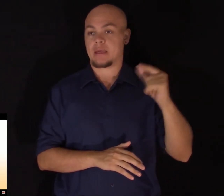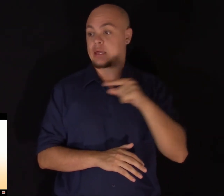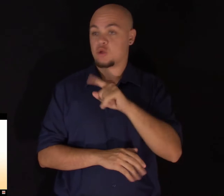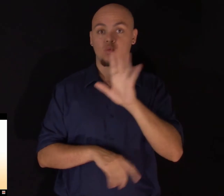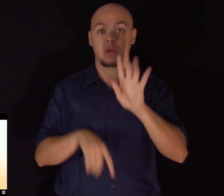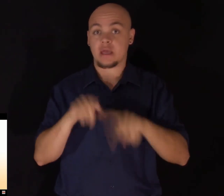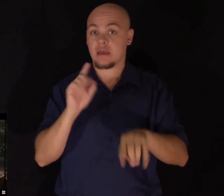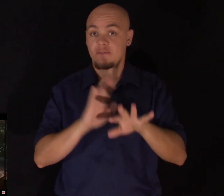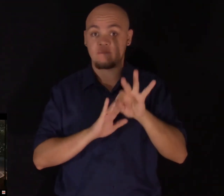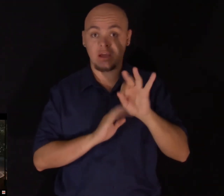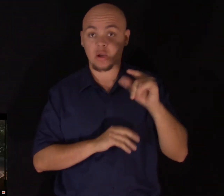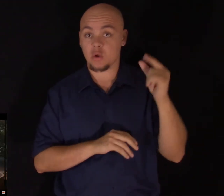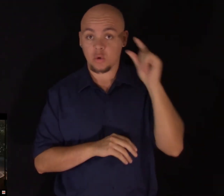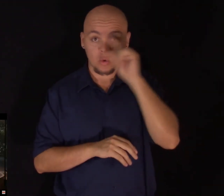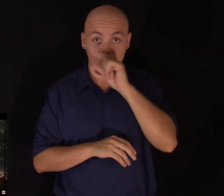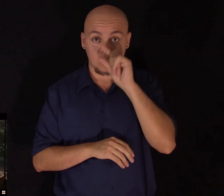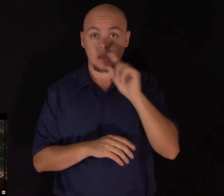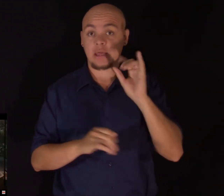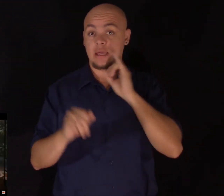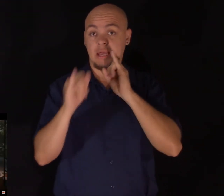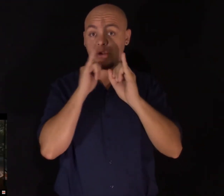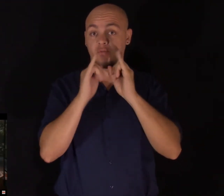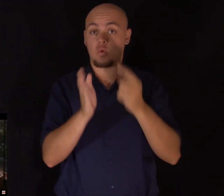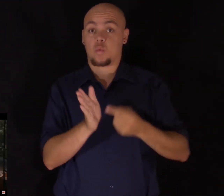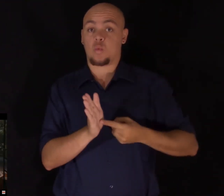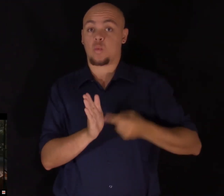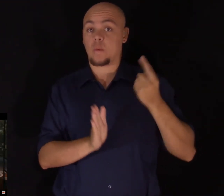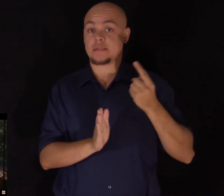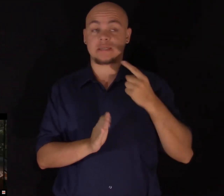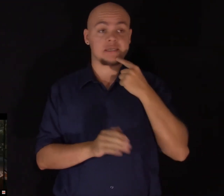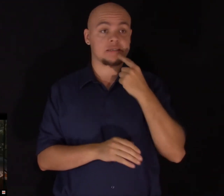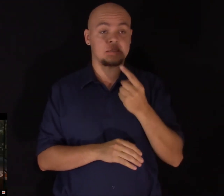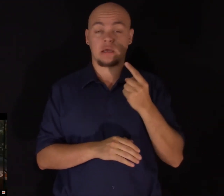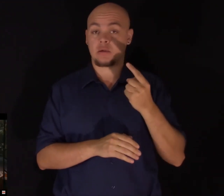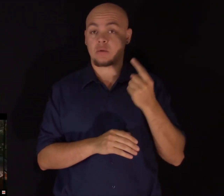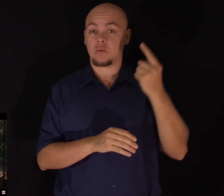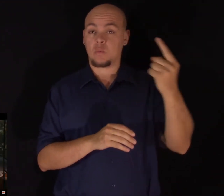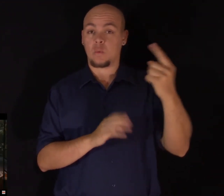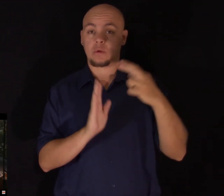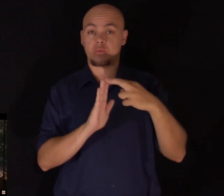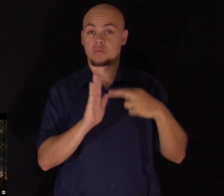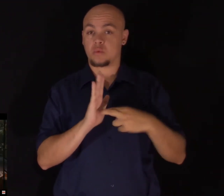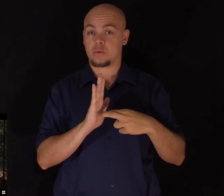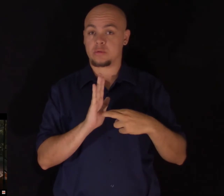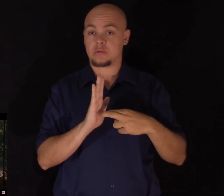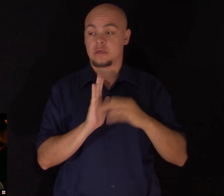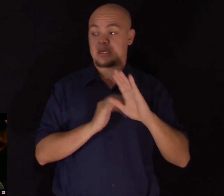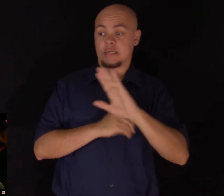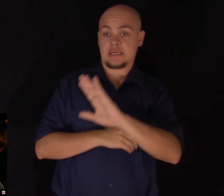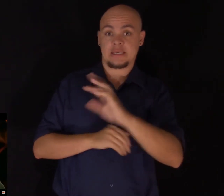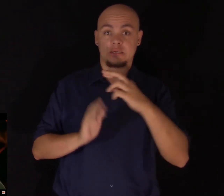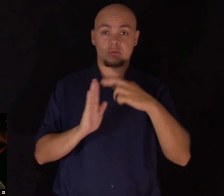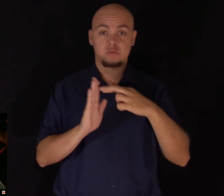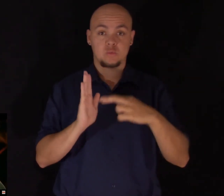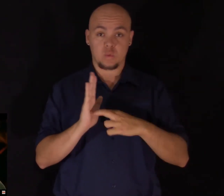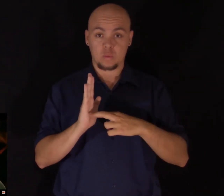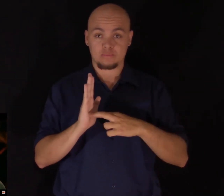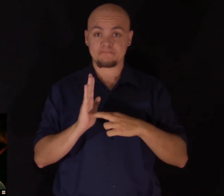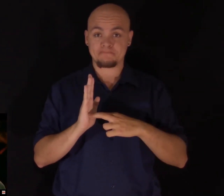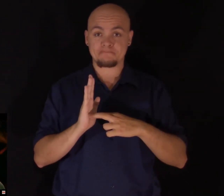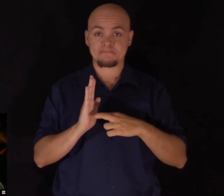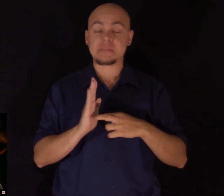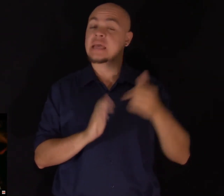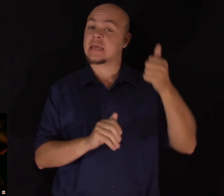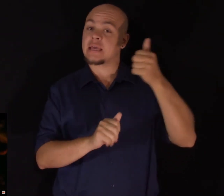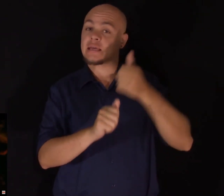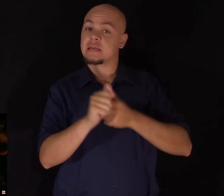find him anywhere. He was interviewed once, and he said the following. He said, look, I've got one rule. And this was Henry's rule. He said, look,